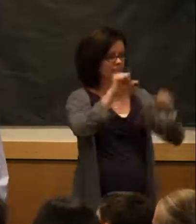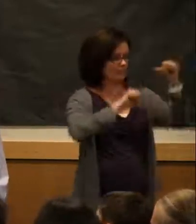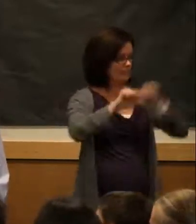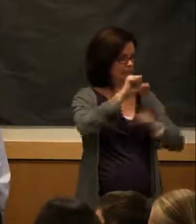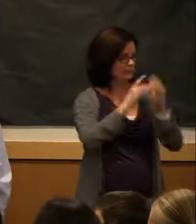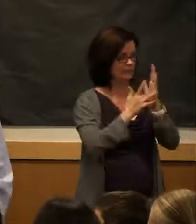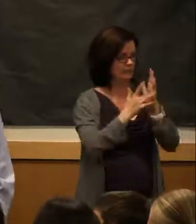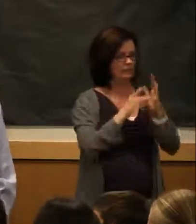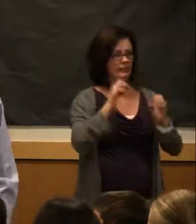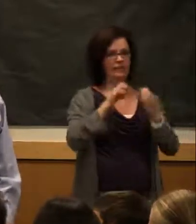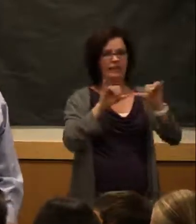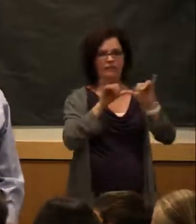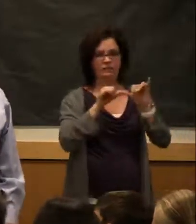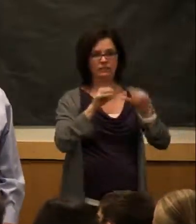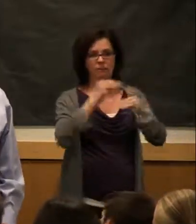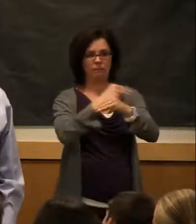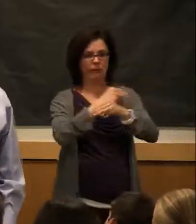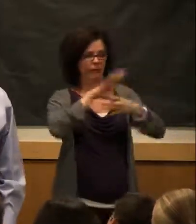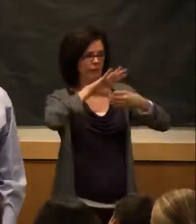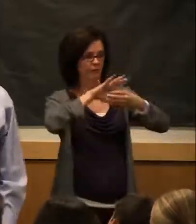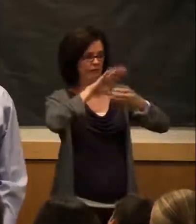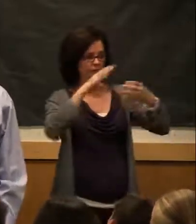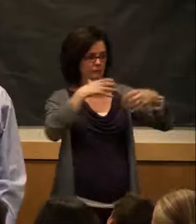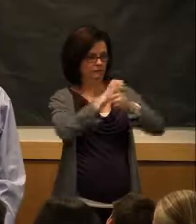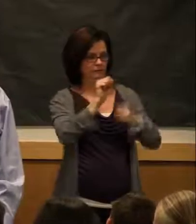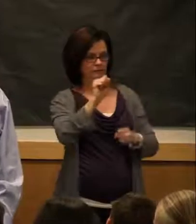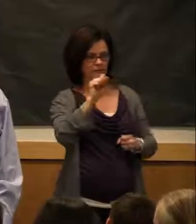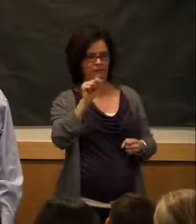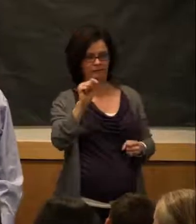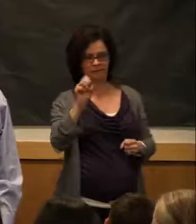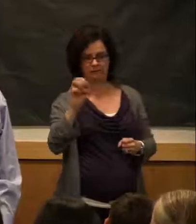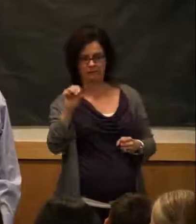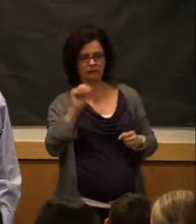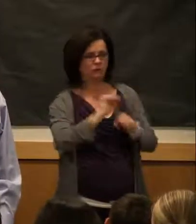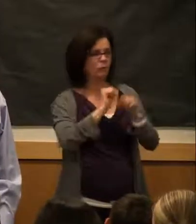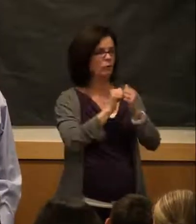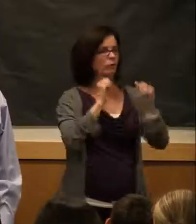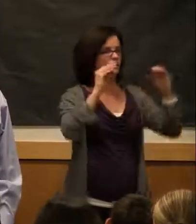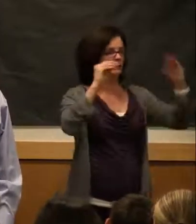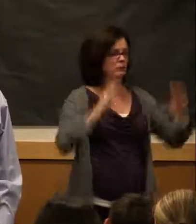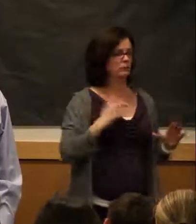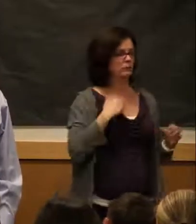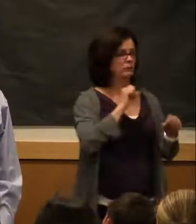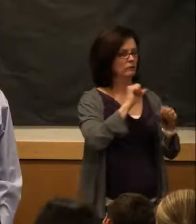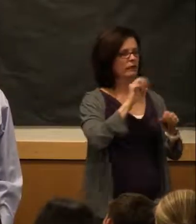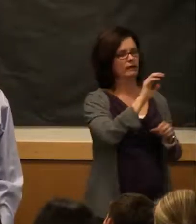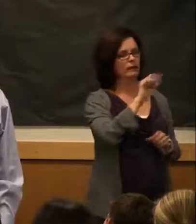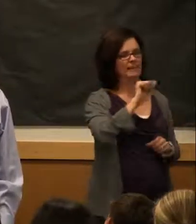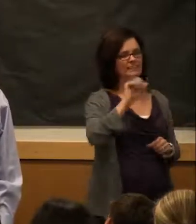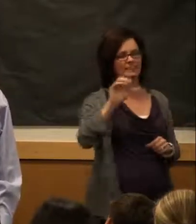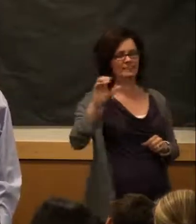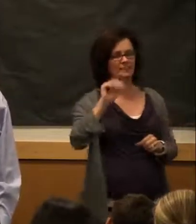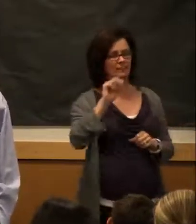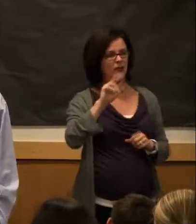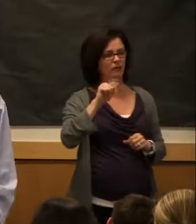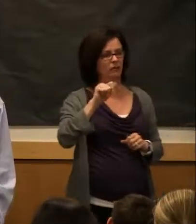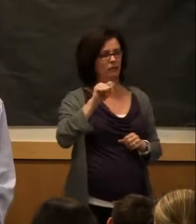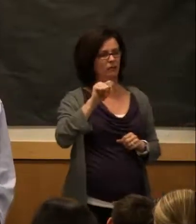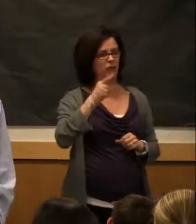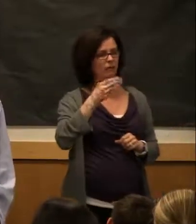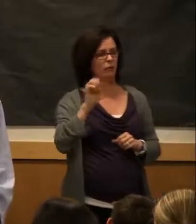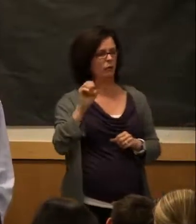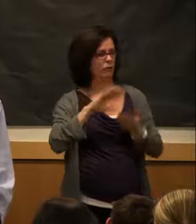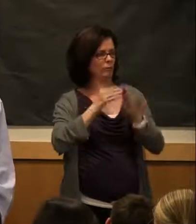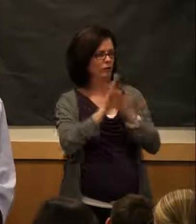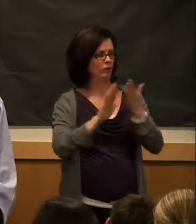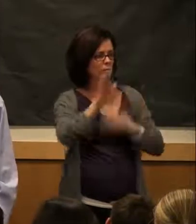and math. And we work with professors at ACC, Arapahoe Community College, and Metro State